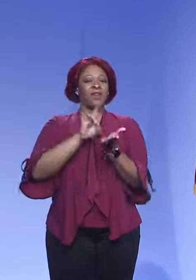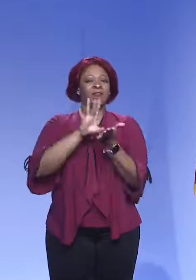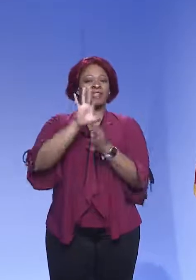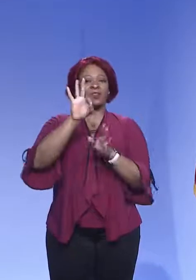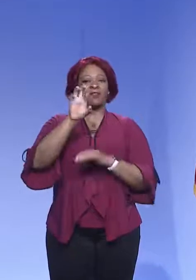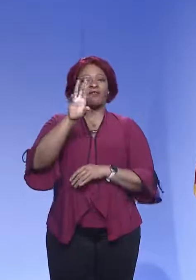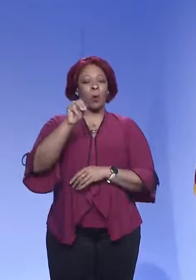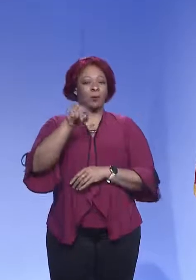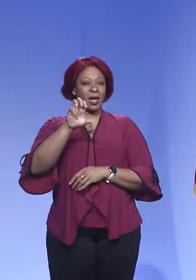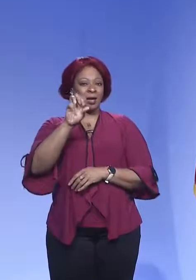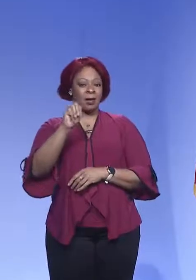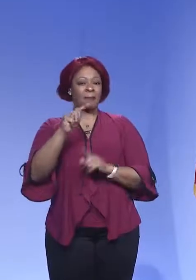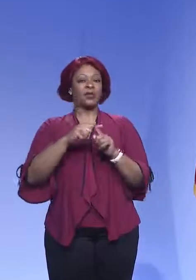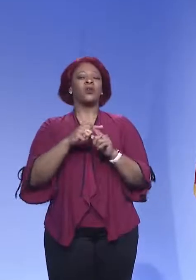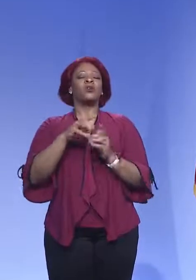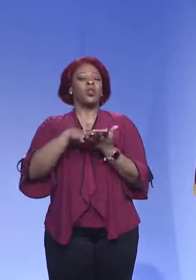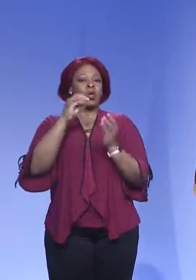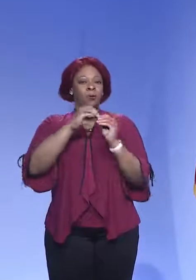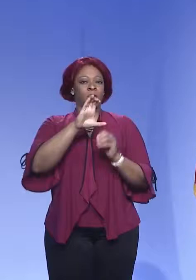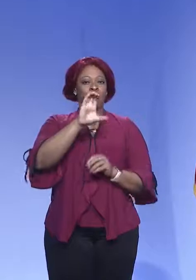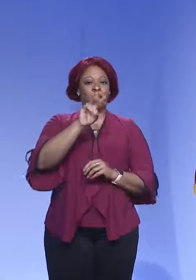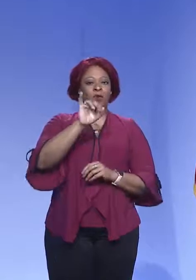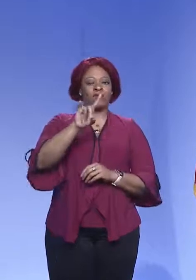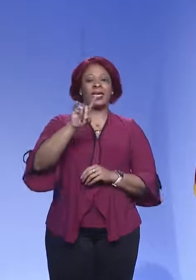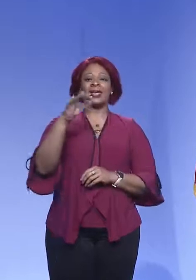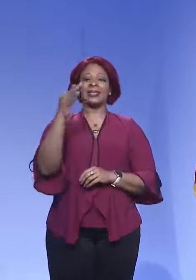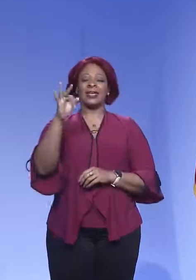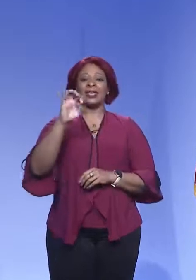COVID-19evictionforms.com to learn more. That's